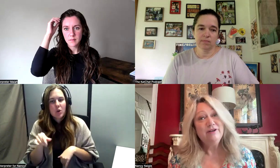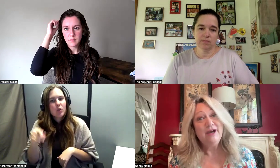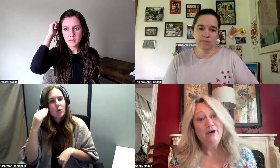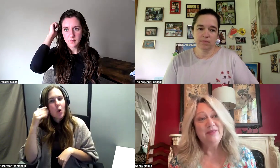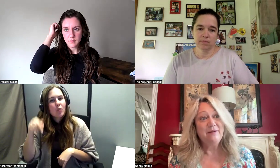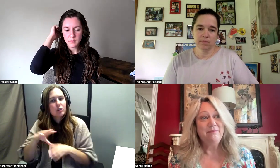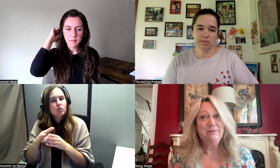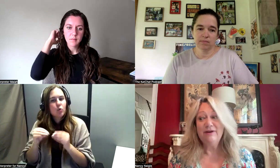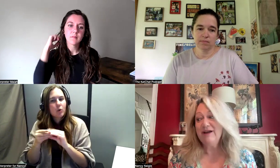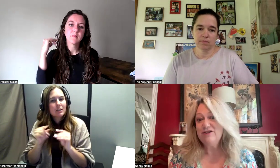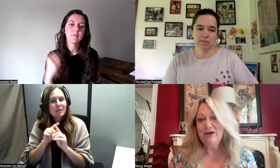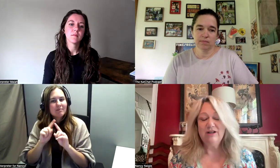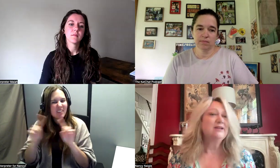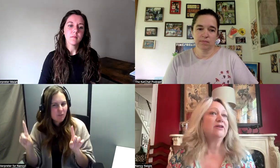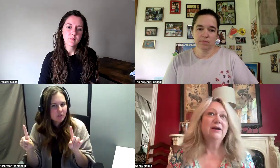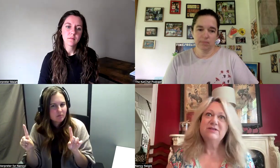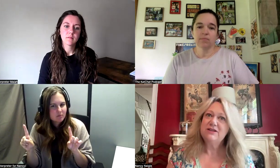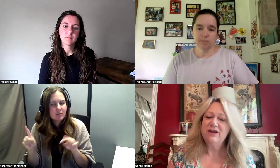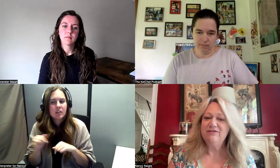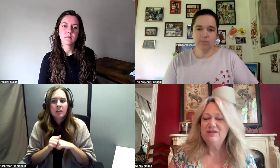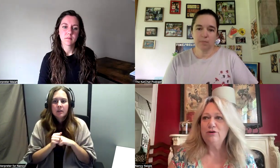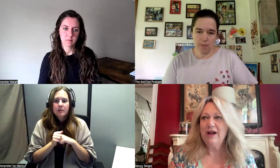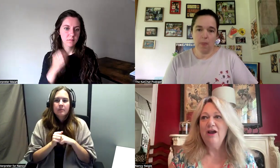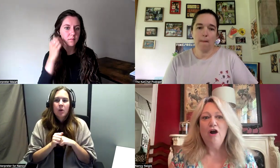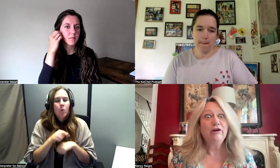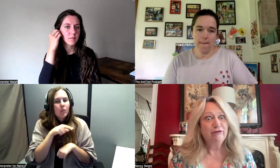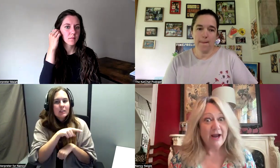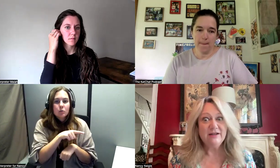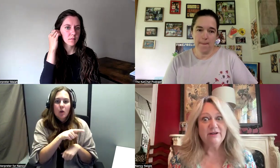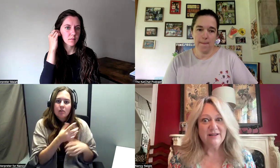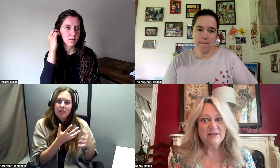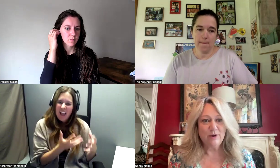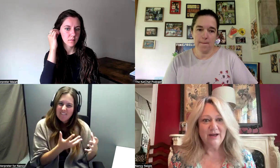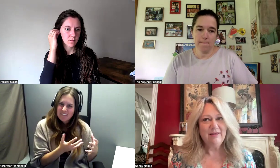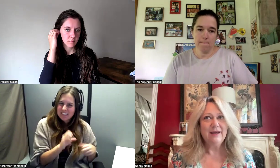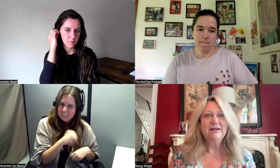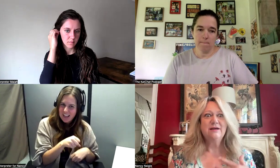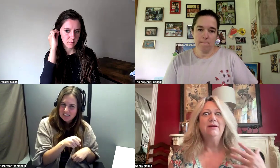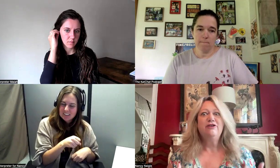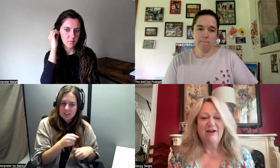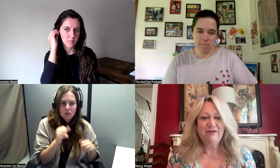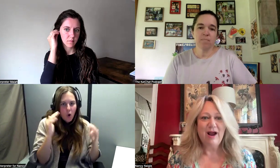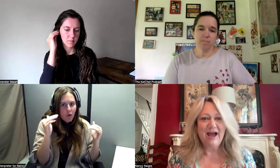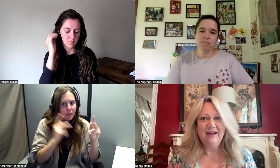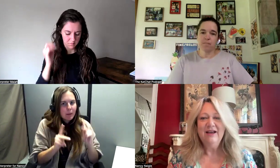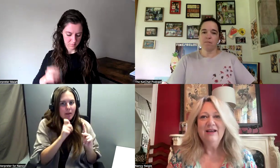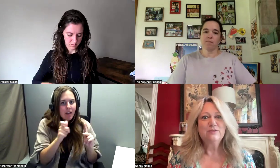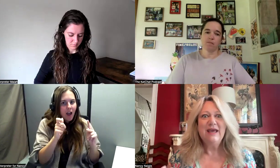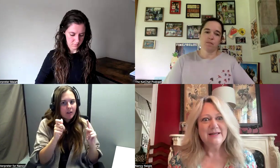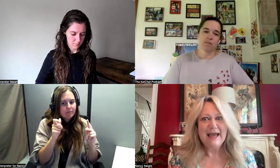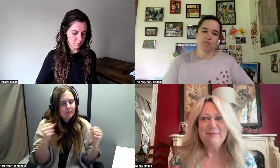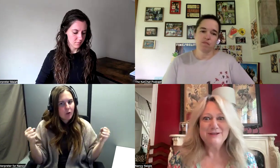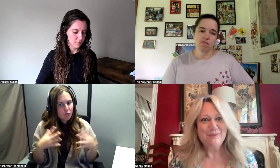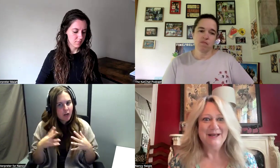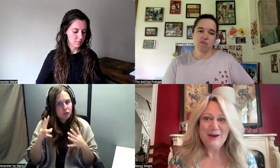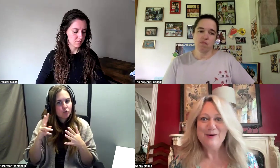And I really hope that people that read The Shell Collector and it was such a heavy story aren't afraid to read this one, thinking it's going to be another heavy ride because we